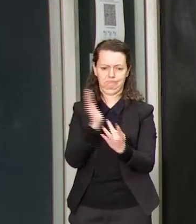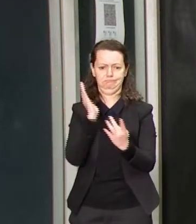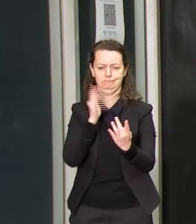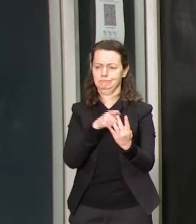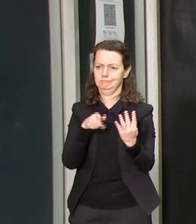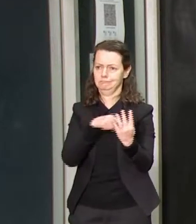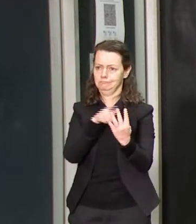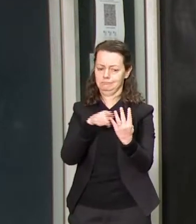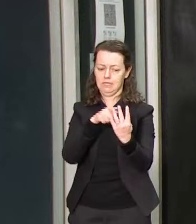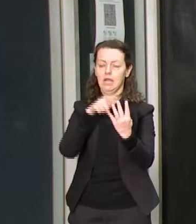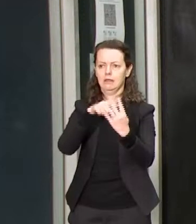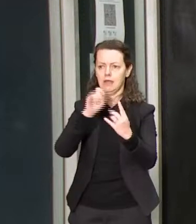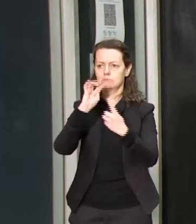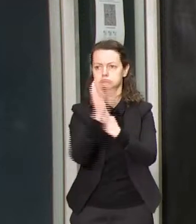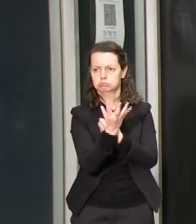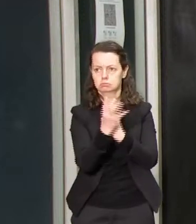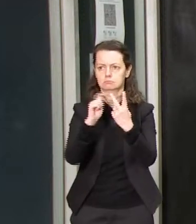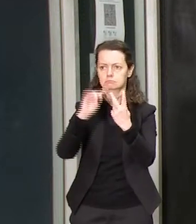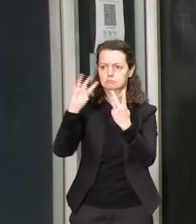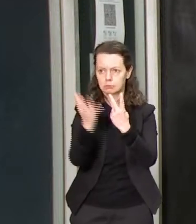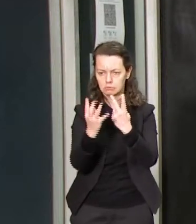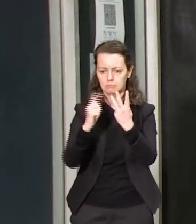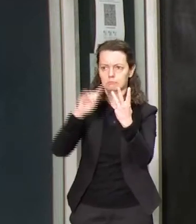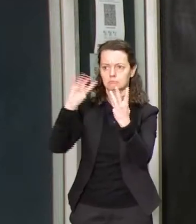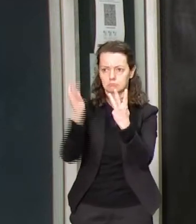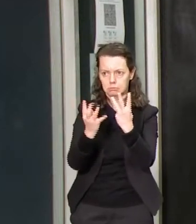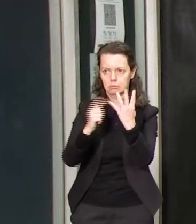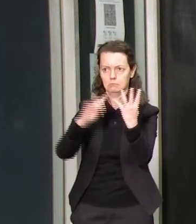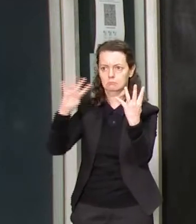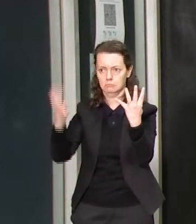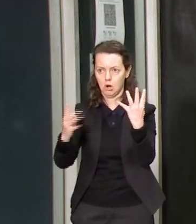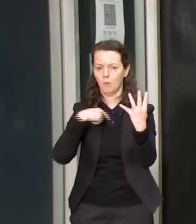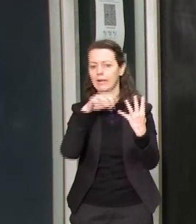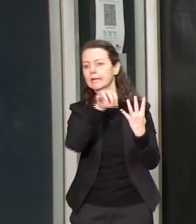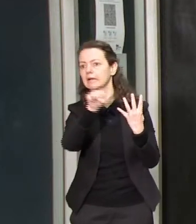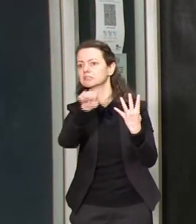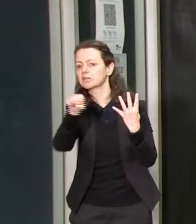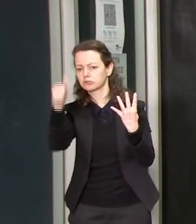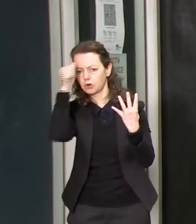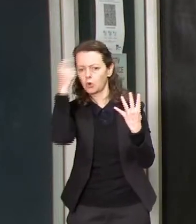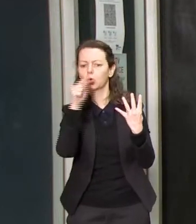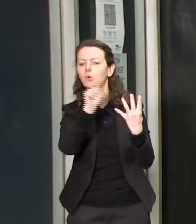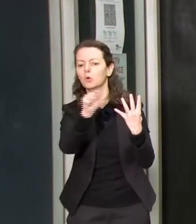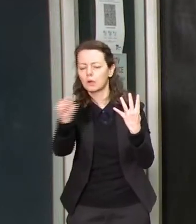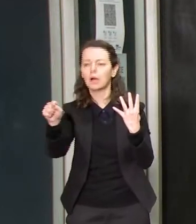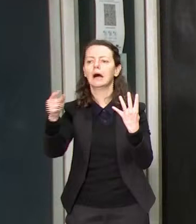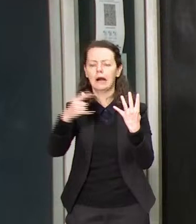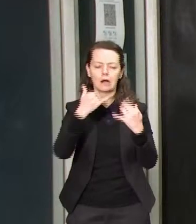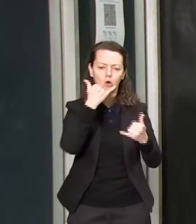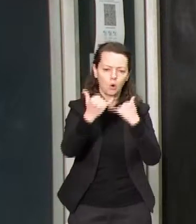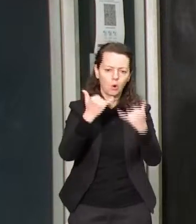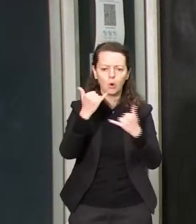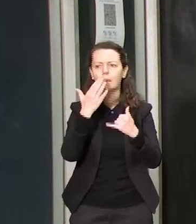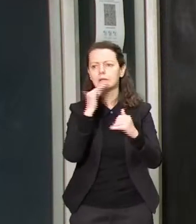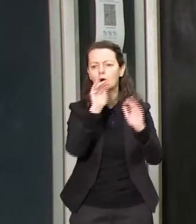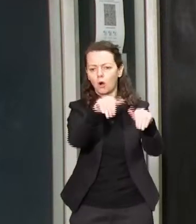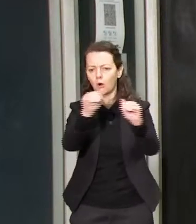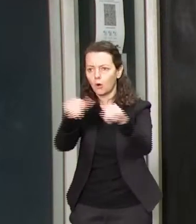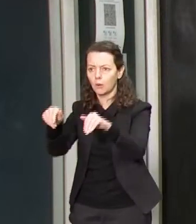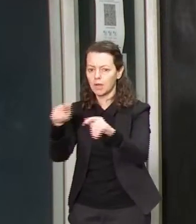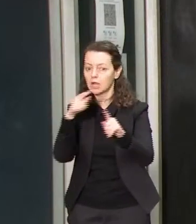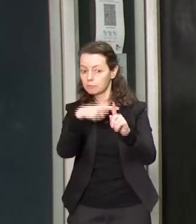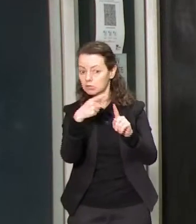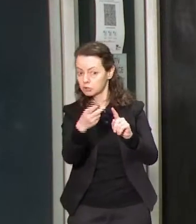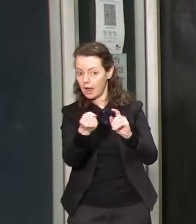primary and secondary close contacts have been identified. Some of the critical primary close contacts have already been tested and tested